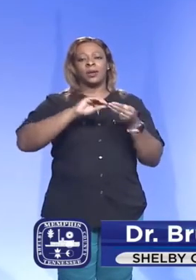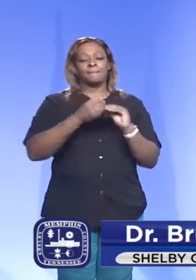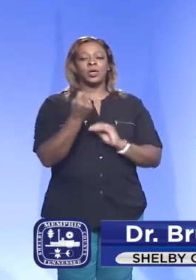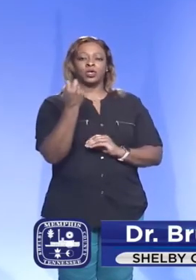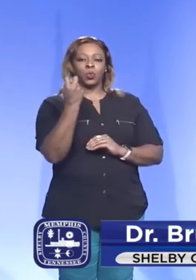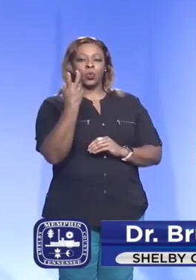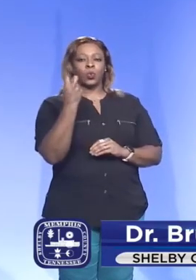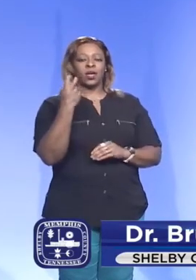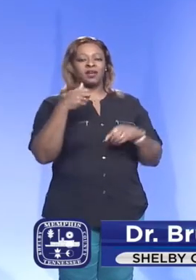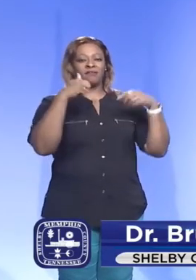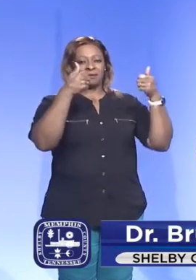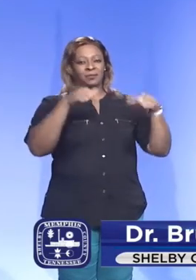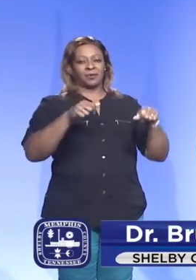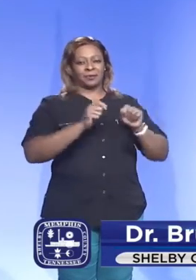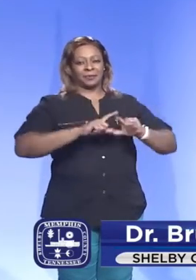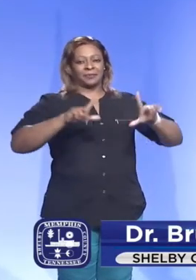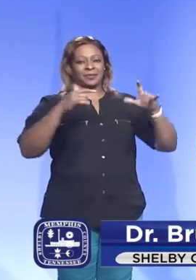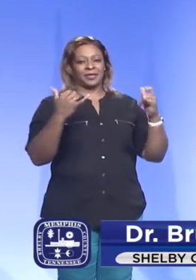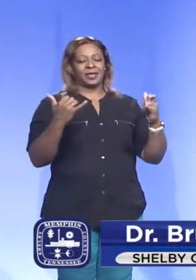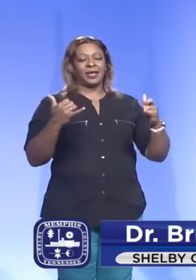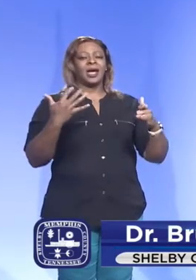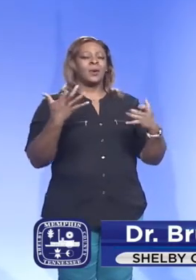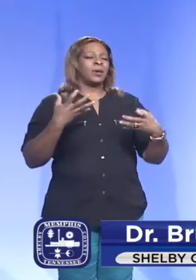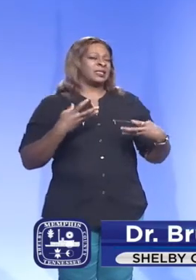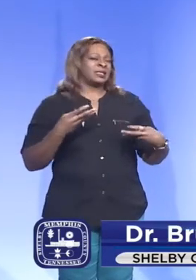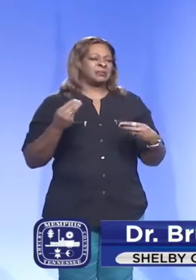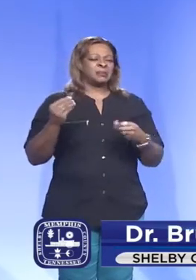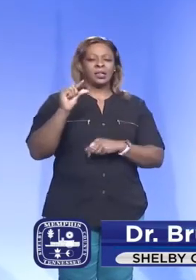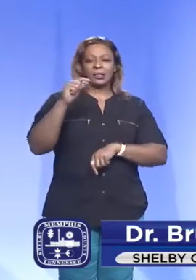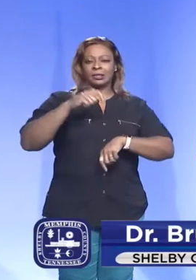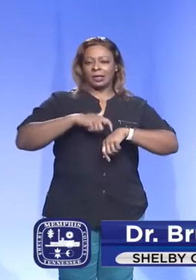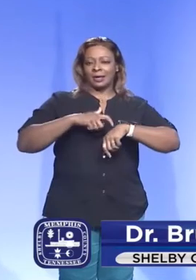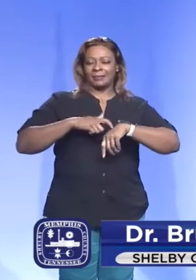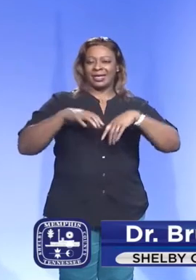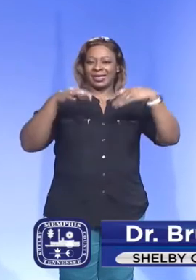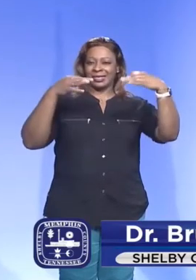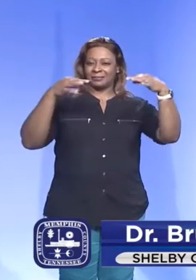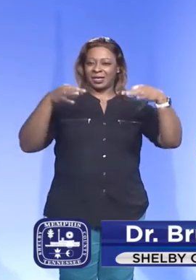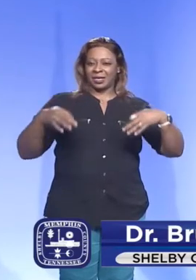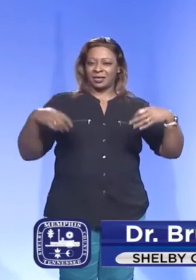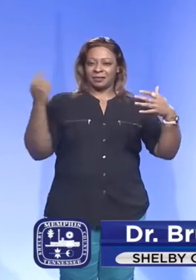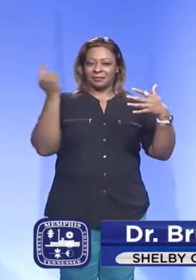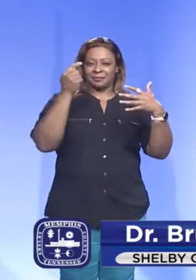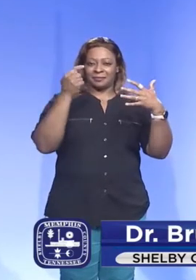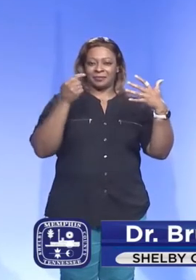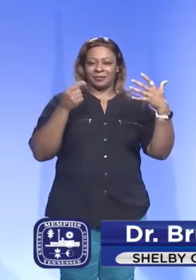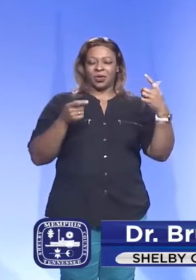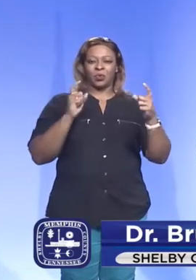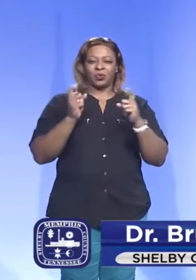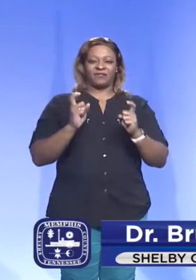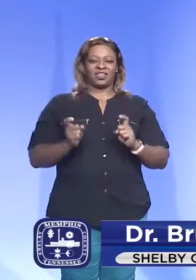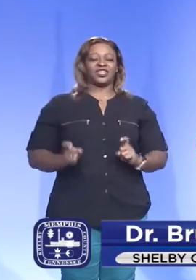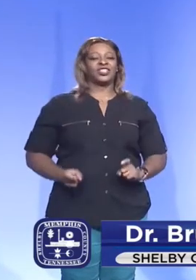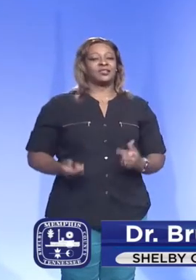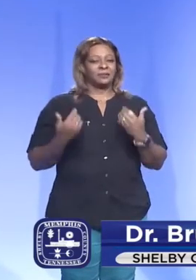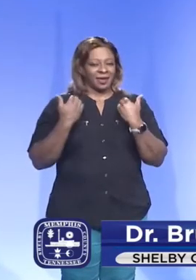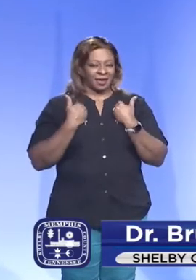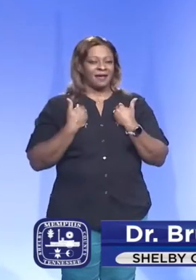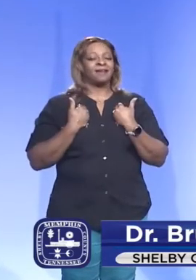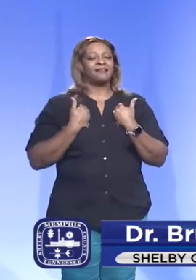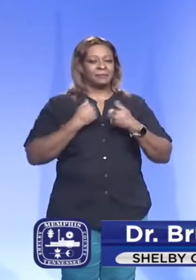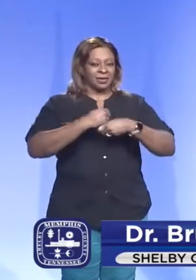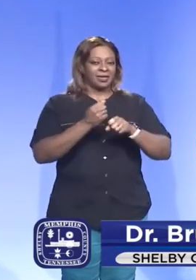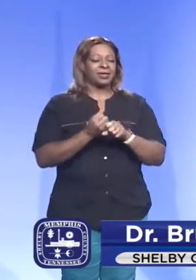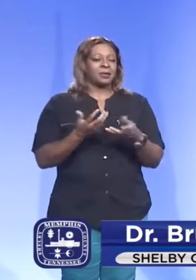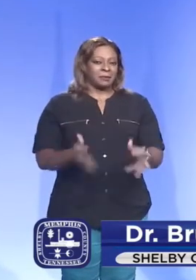12. And I'd like to just spend some time highlighting some of the revisions that we have